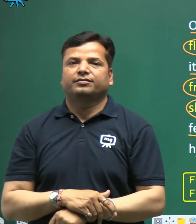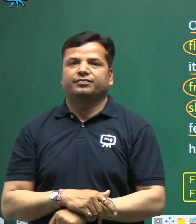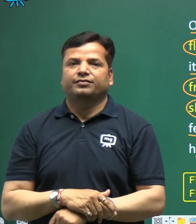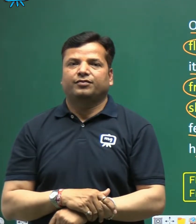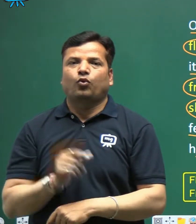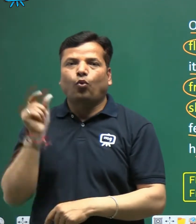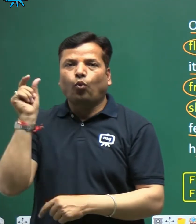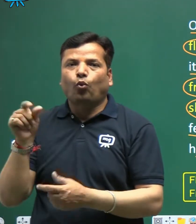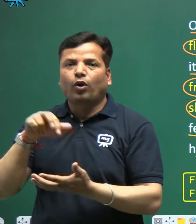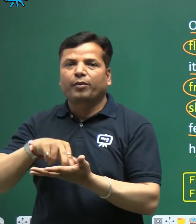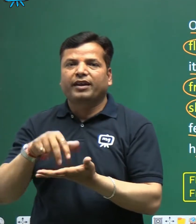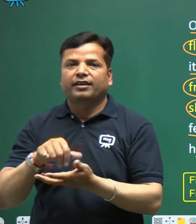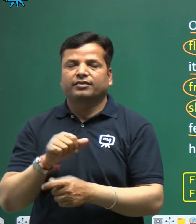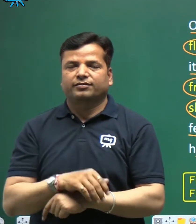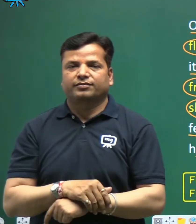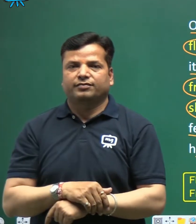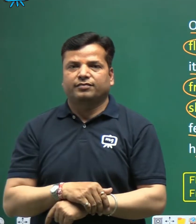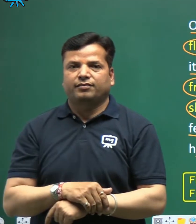Word meanings: